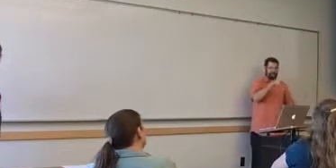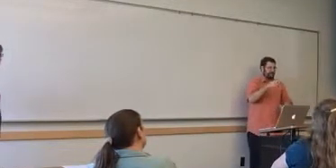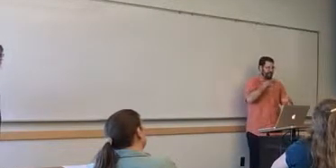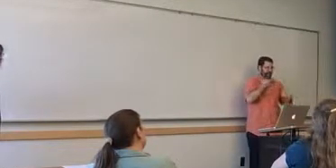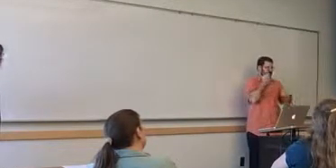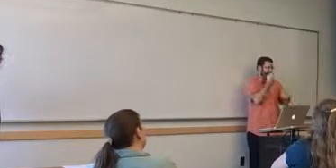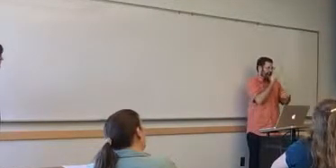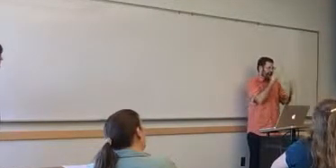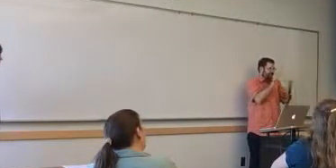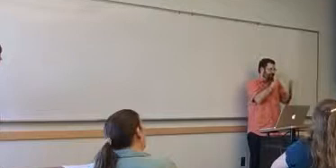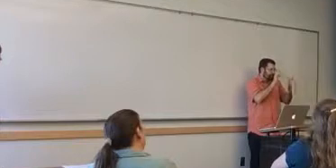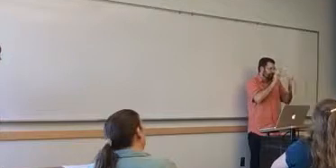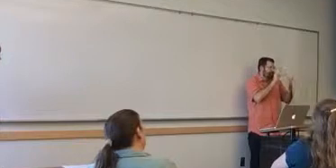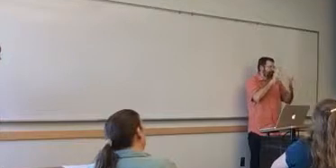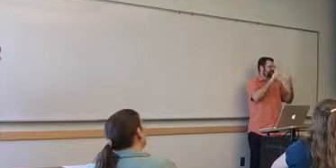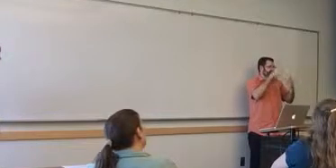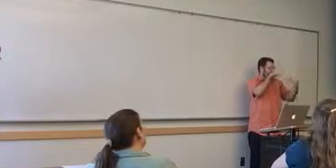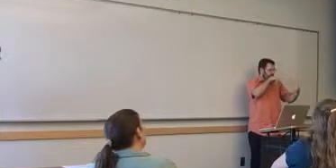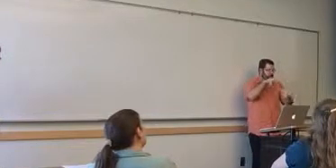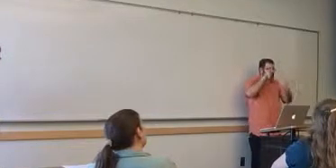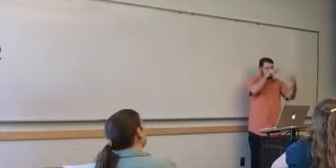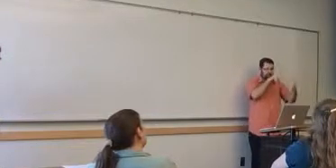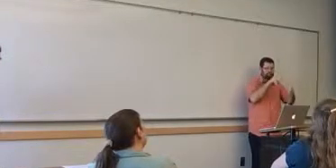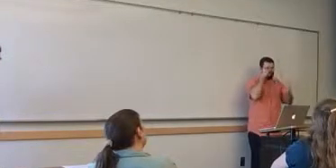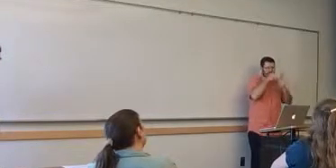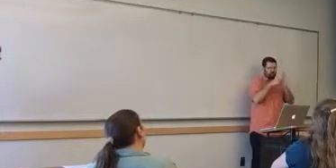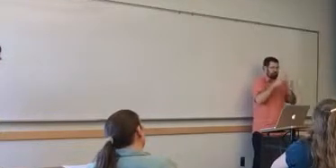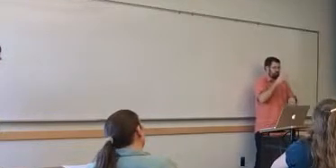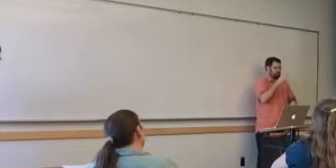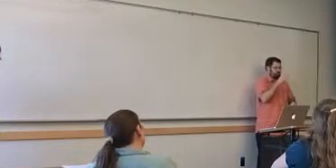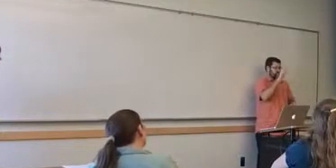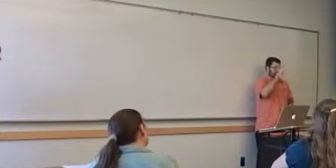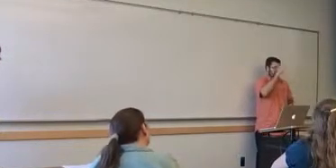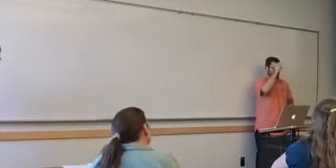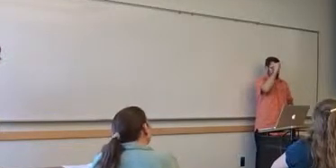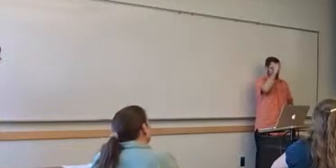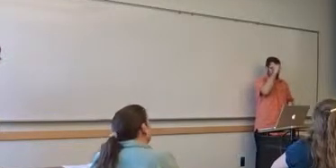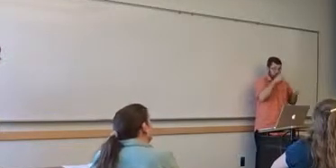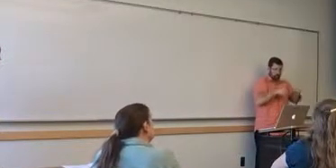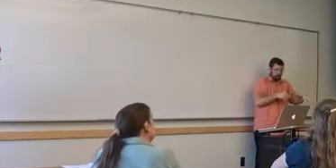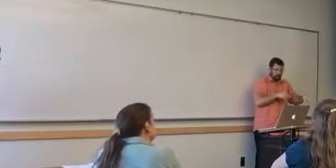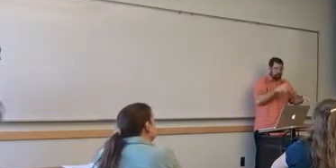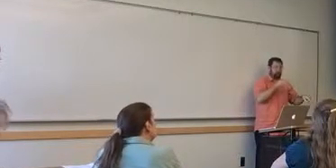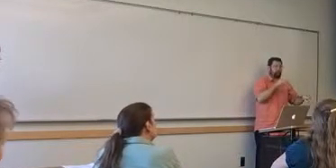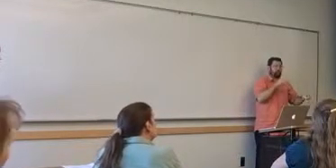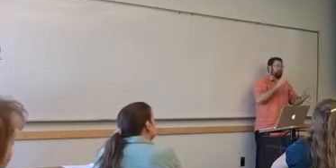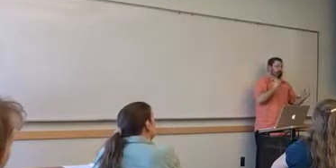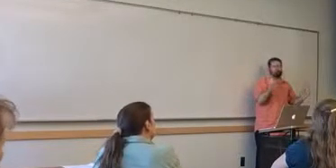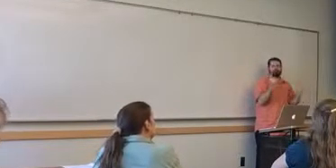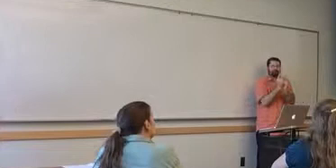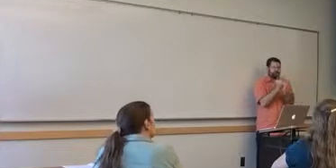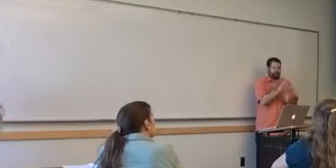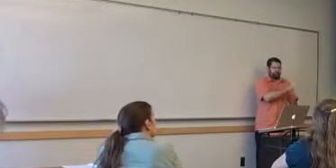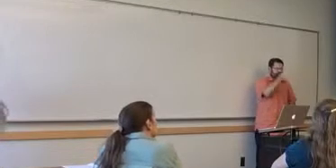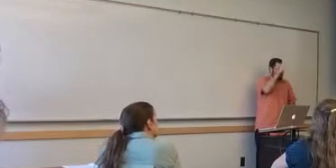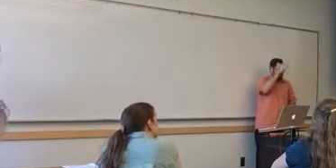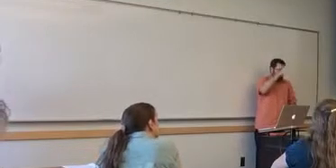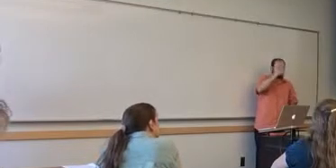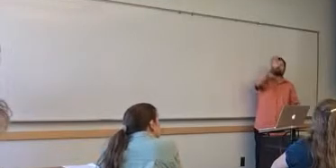in that position, or become the person in that position. And that might depend on my eye contact. So for example, I'll show a boy, point here to my left, and he moves